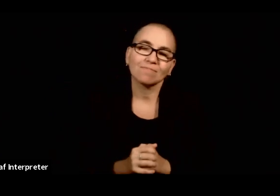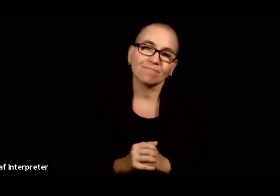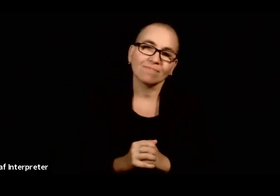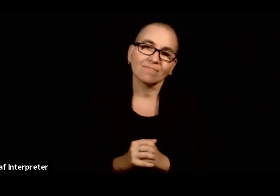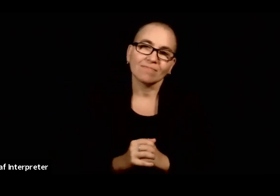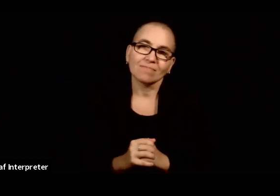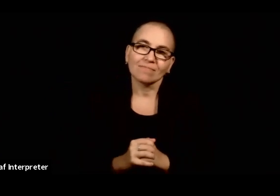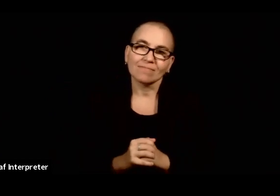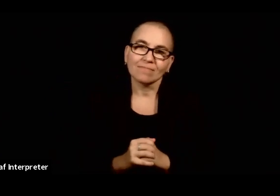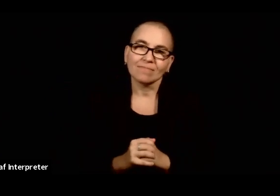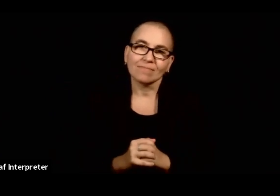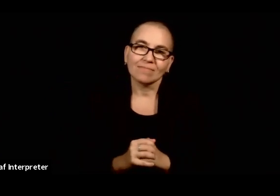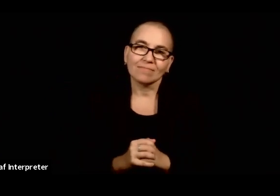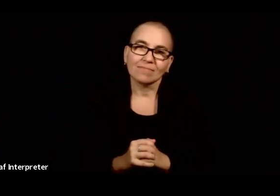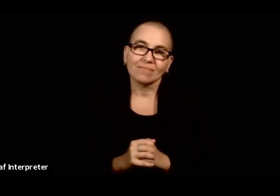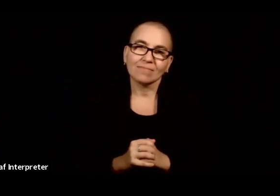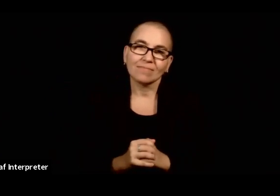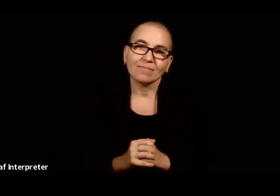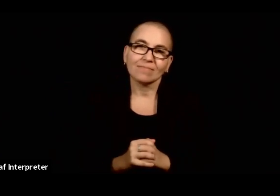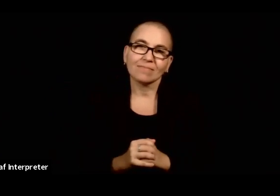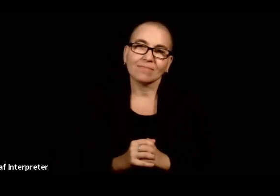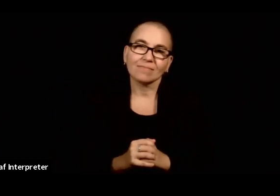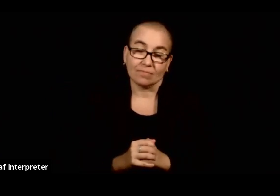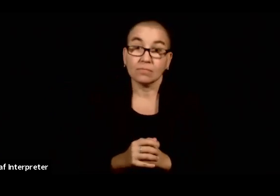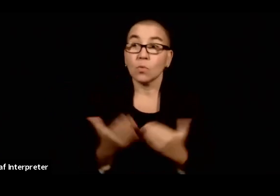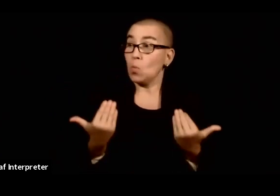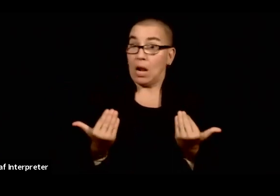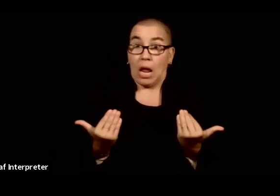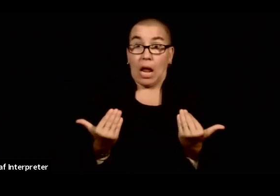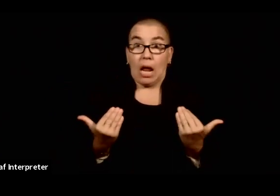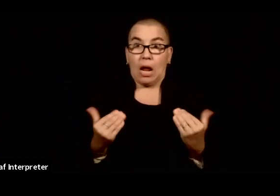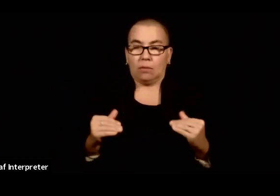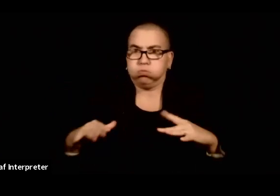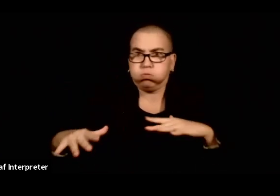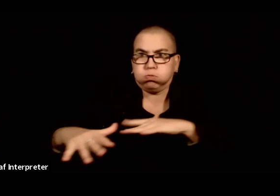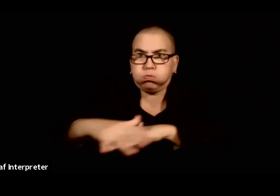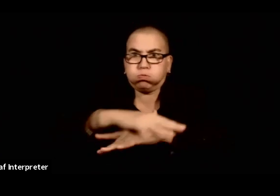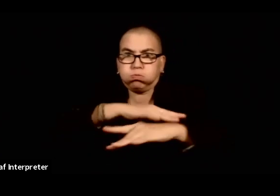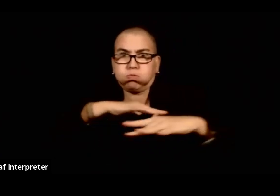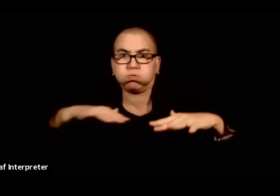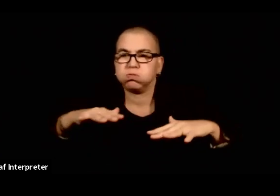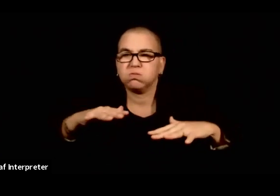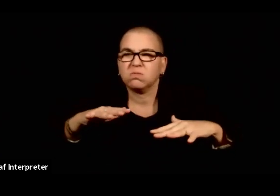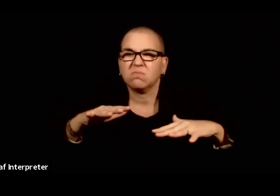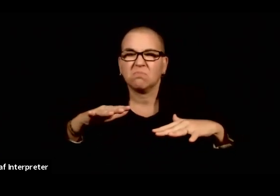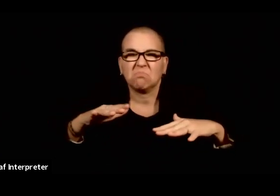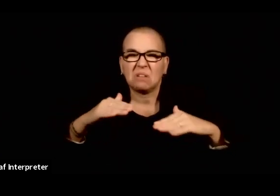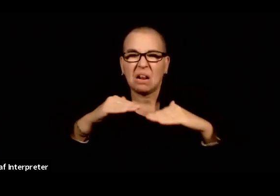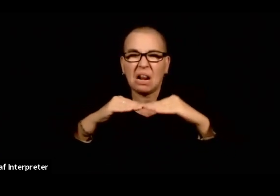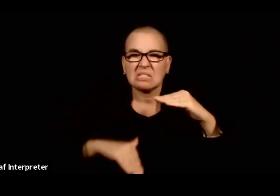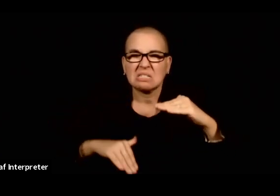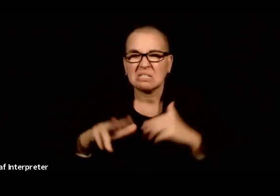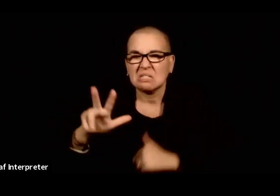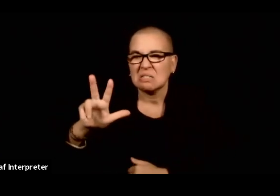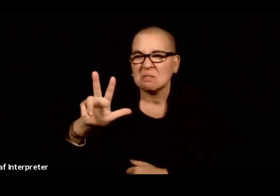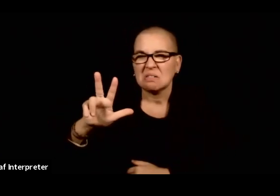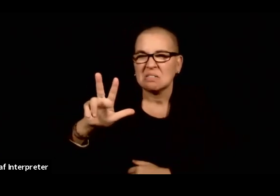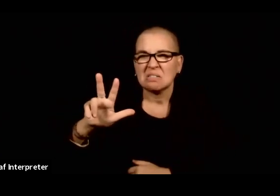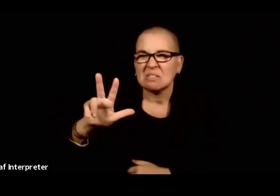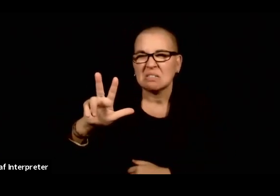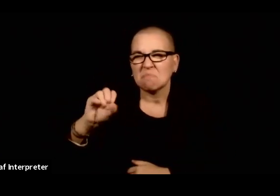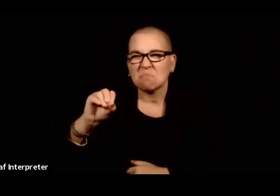Active outbreaks, just under 30% of them have had a case in the last 28 days. So over 70% of